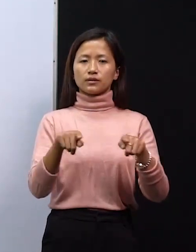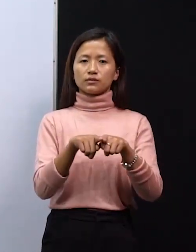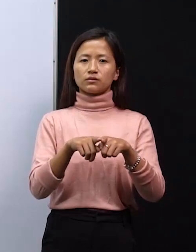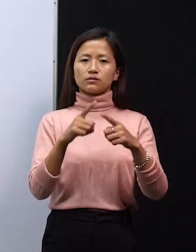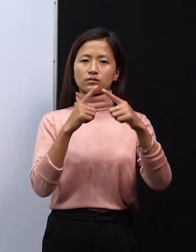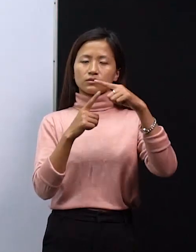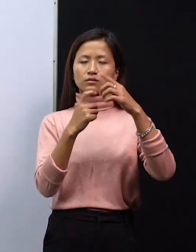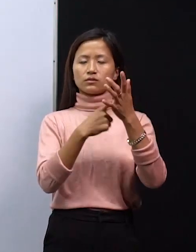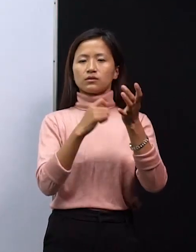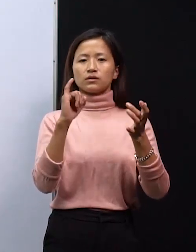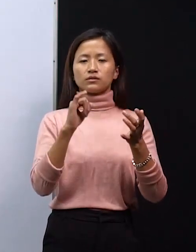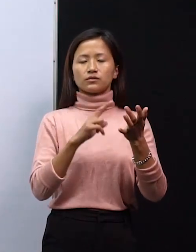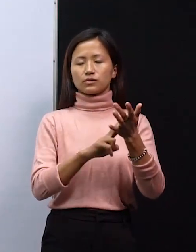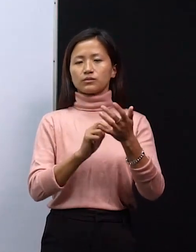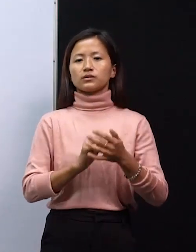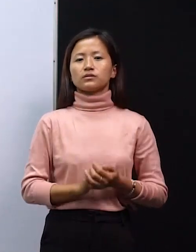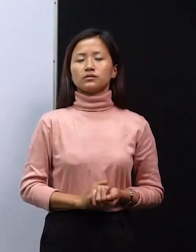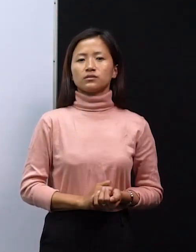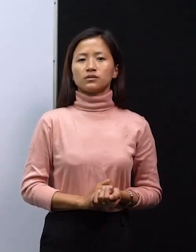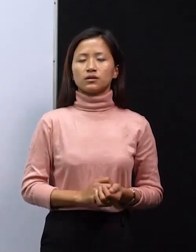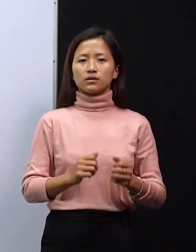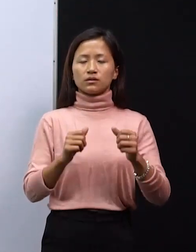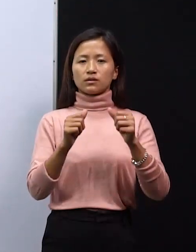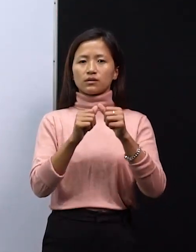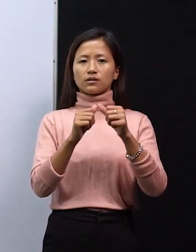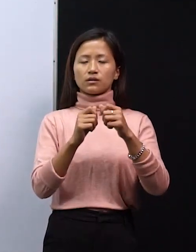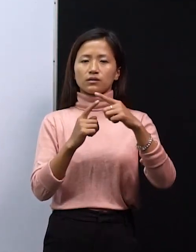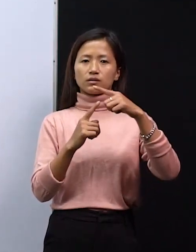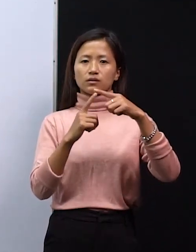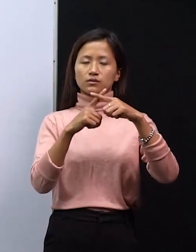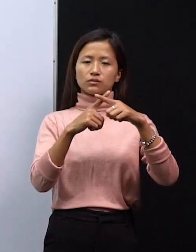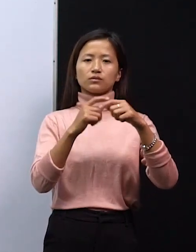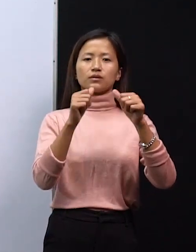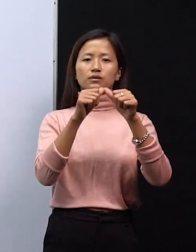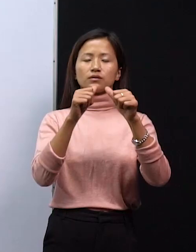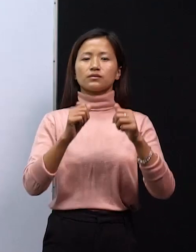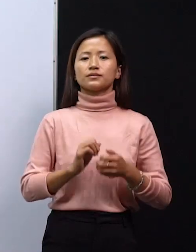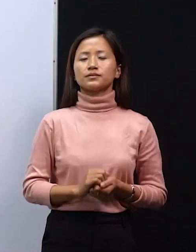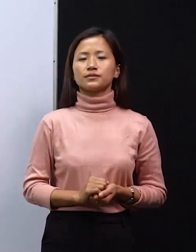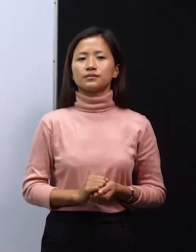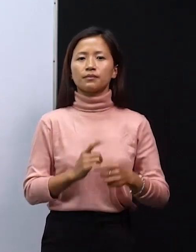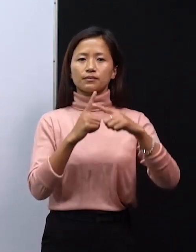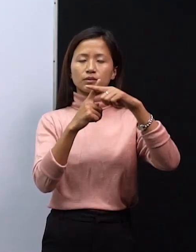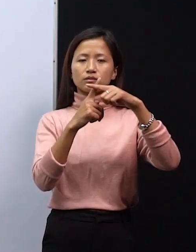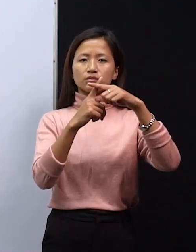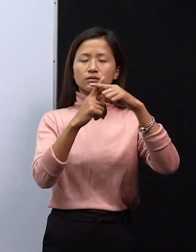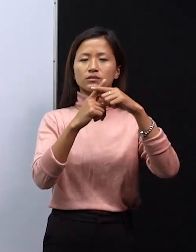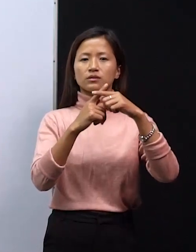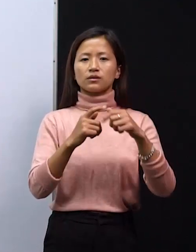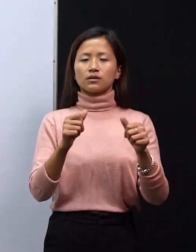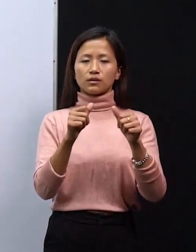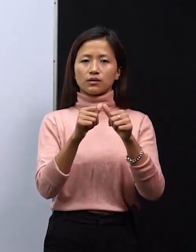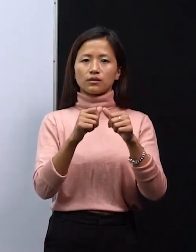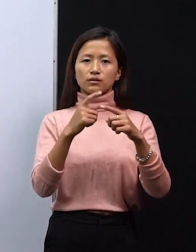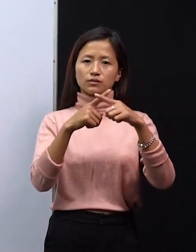now. Take this A, multiply with the first term A into A plus A